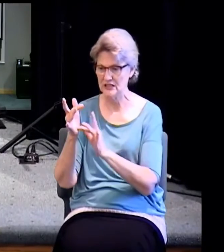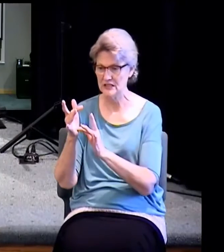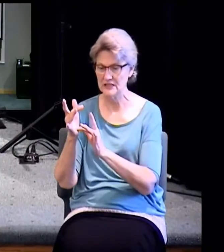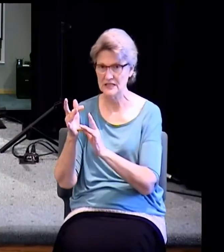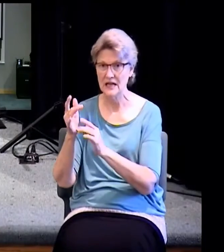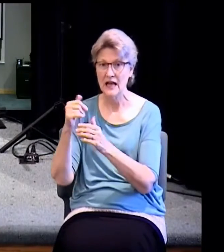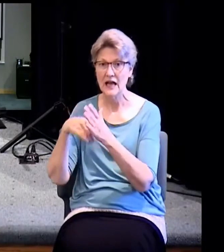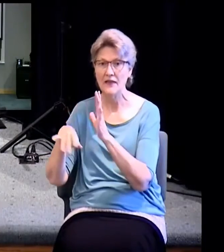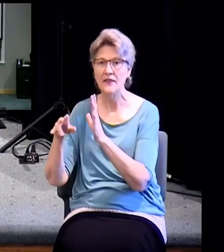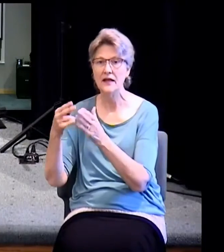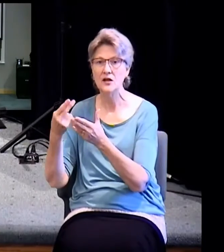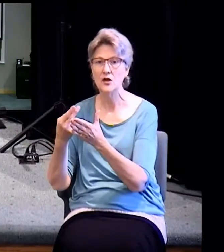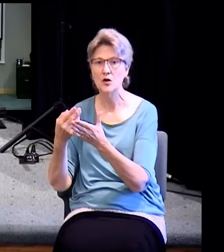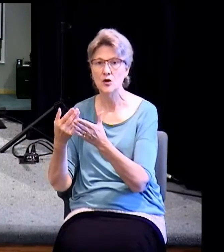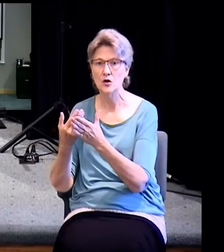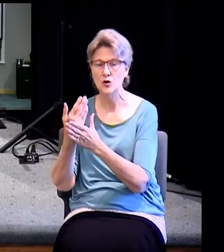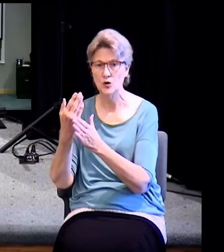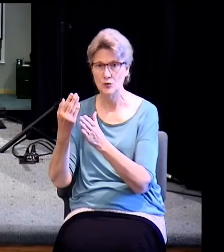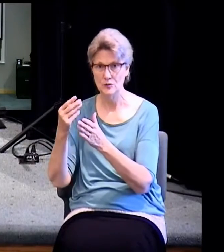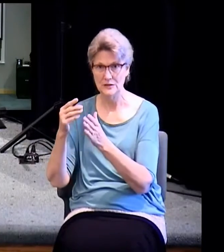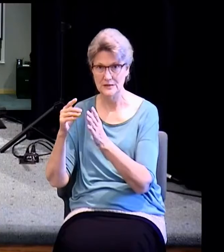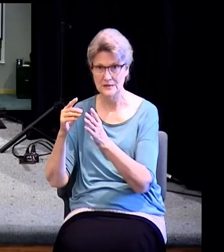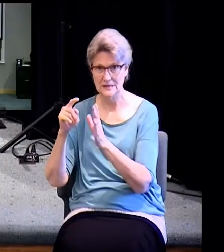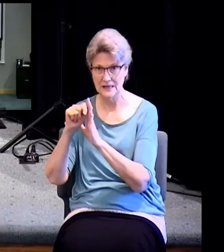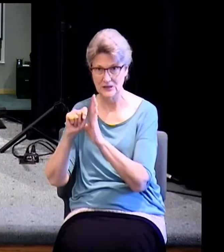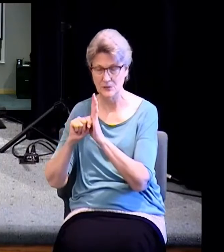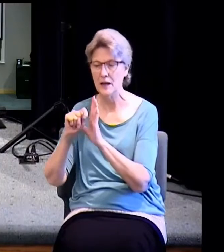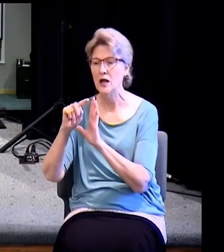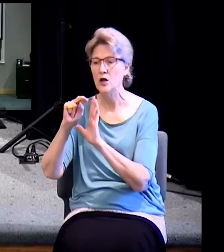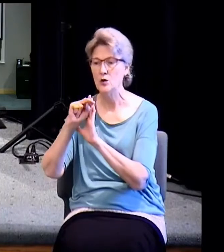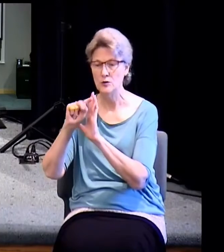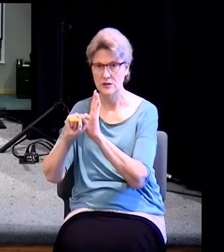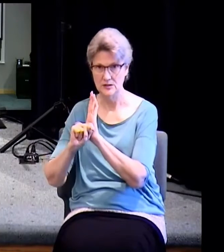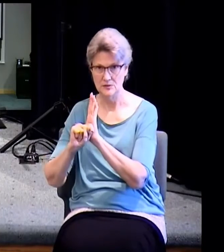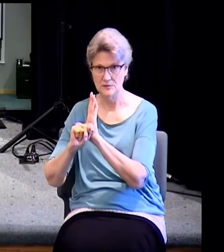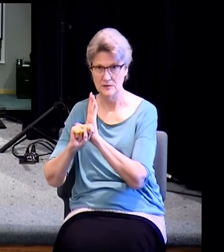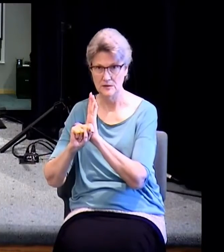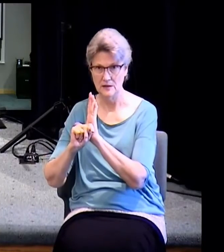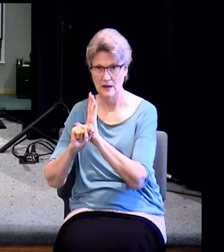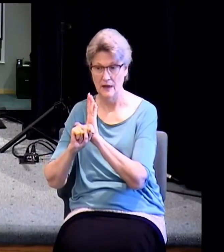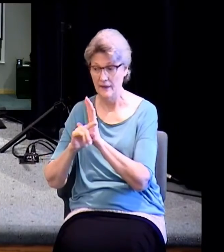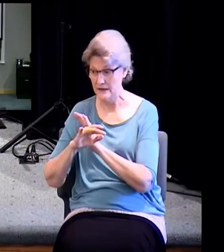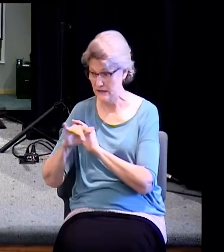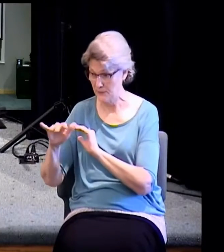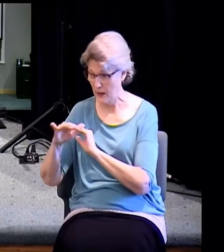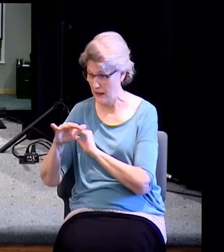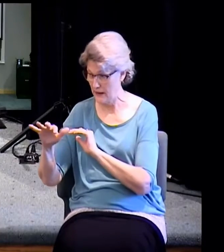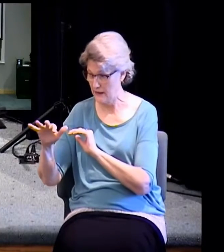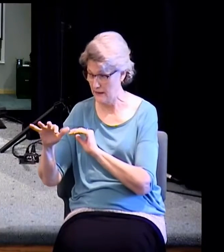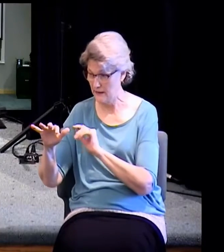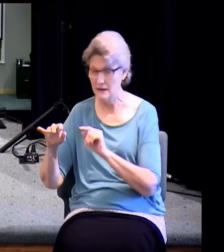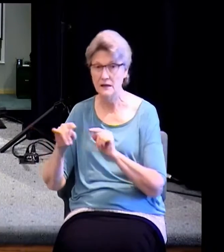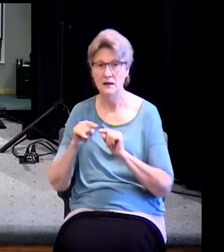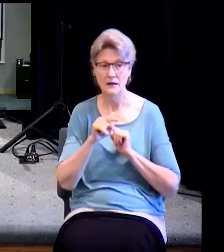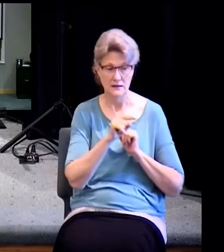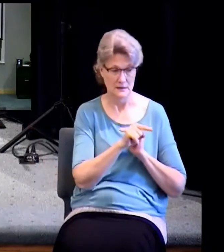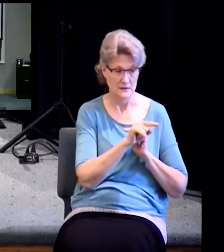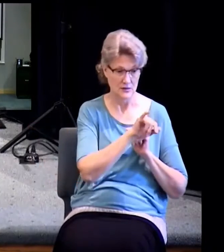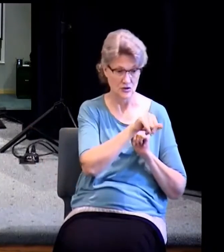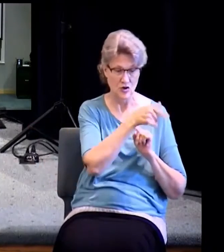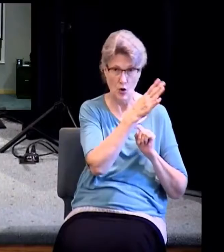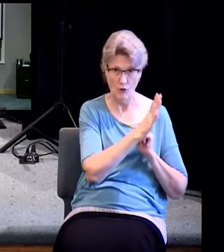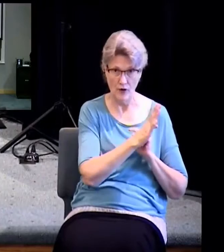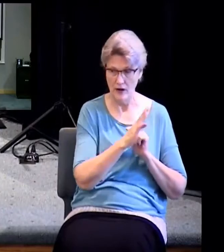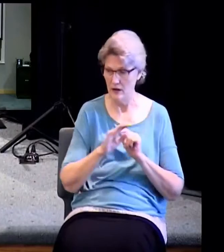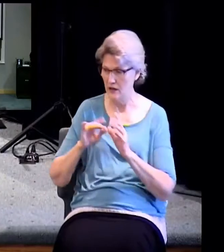same letter that is used for both. The Hebrew spelling Yeshua has the letter sheen in it. It